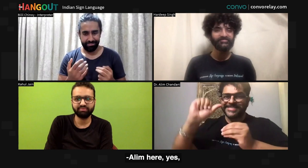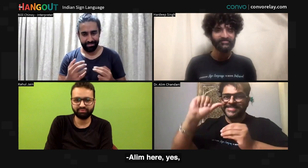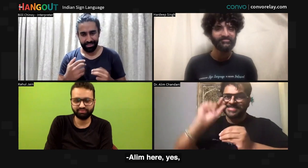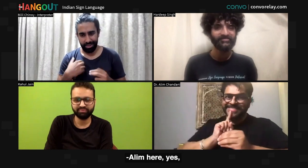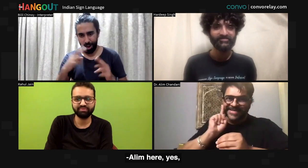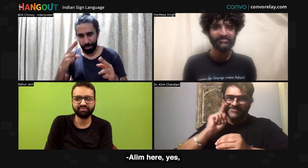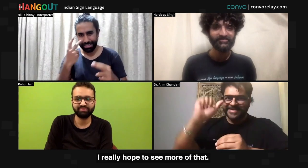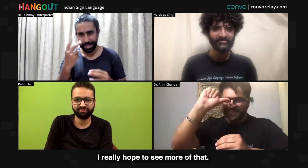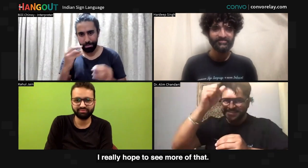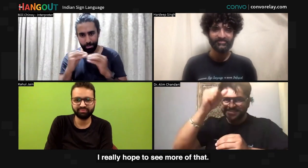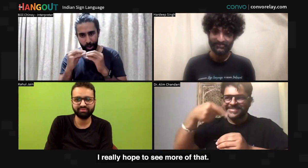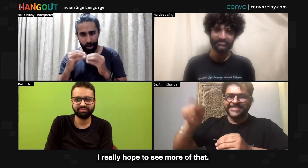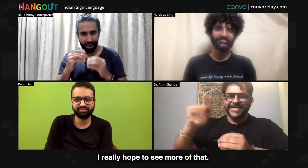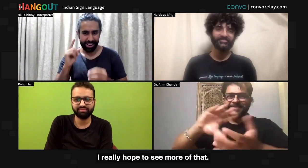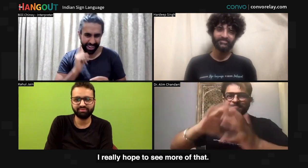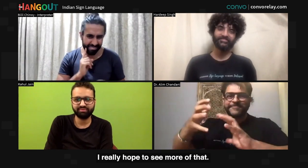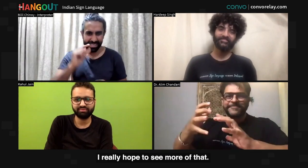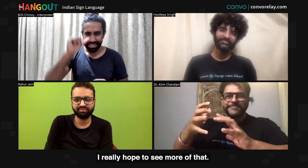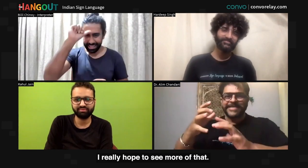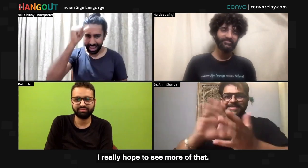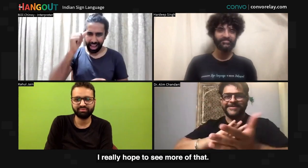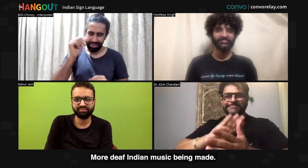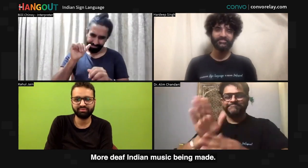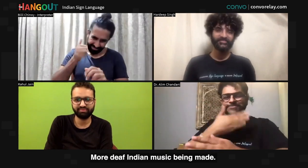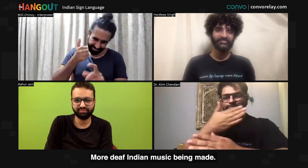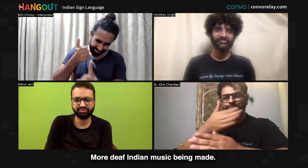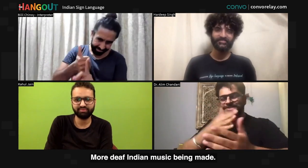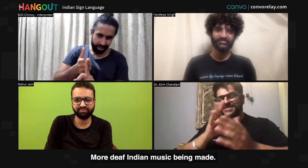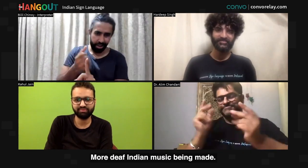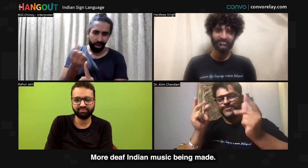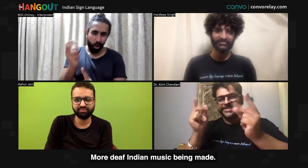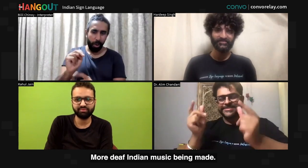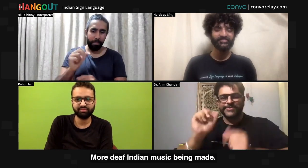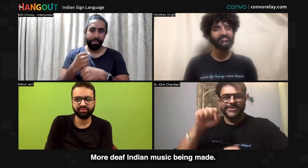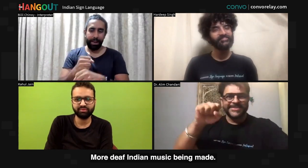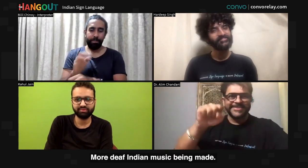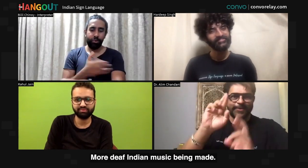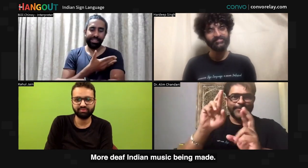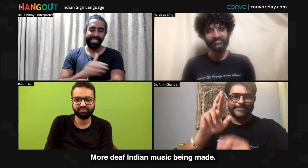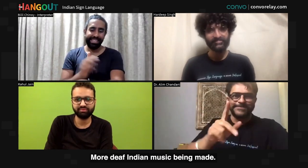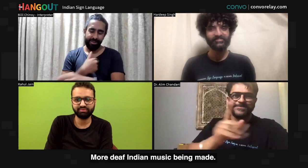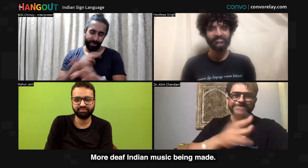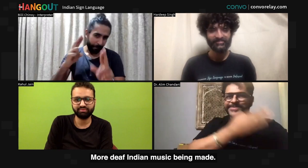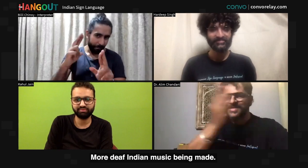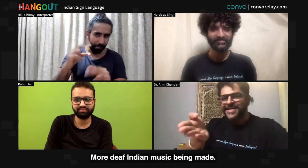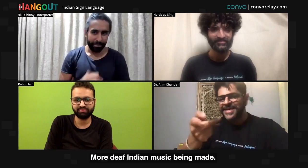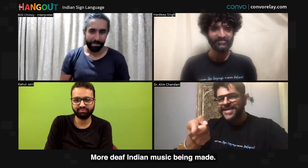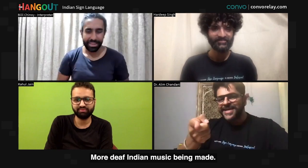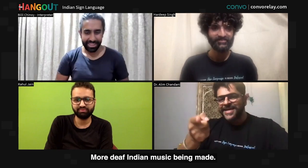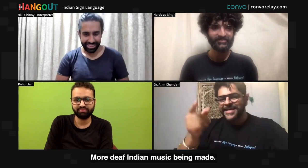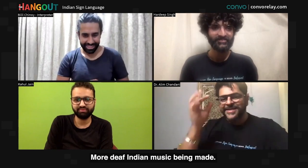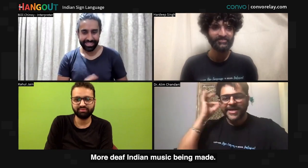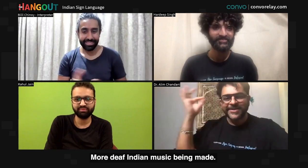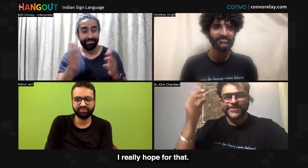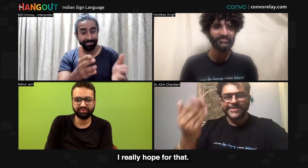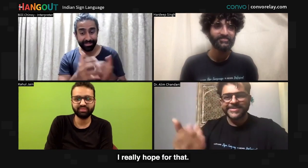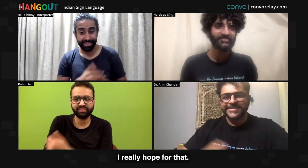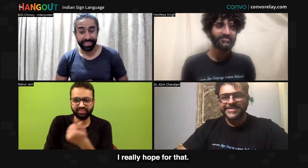here. Yes. I really hope to see more of that, more deaf Indian, um, music being made. I, I